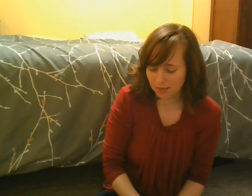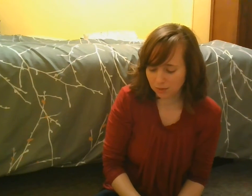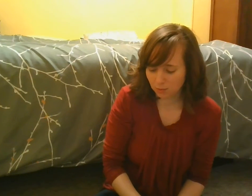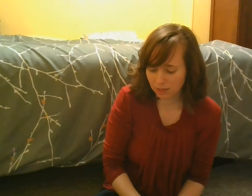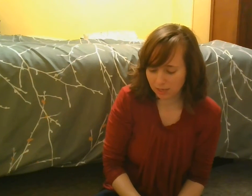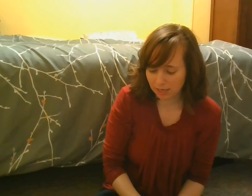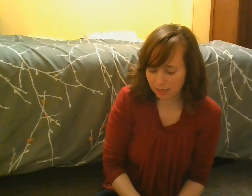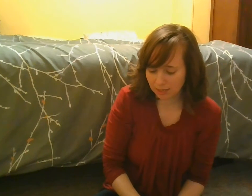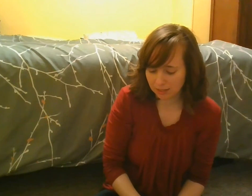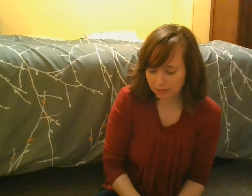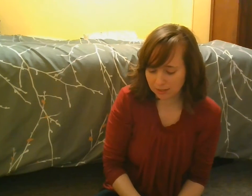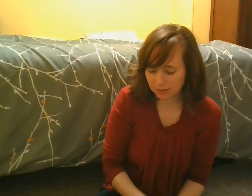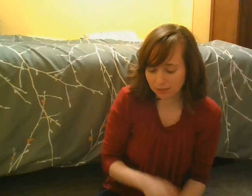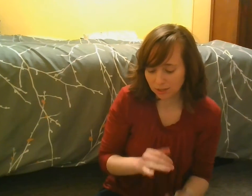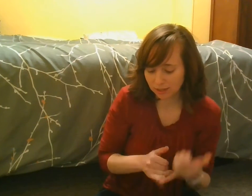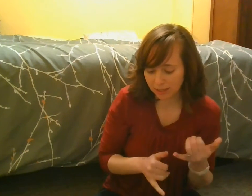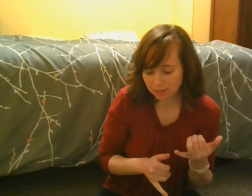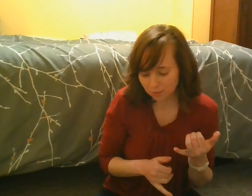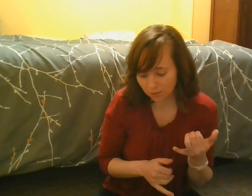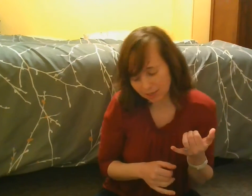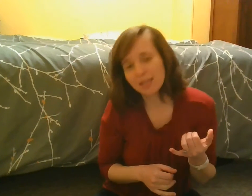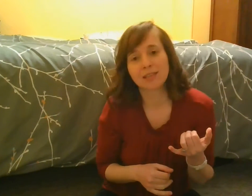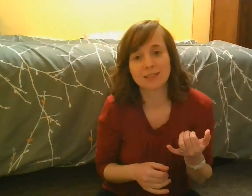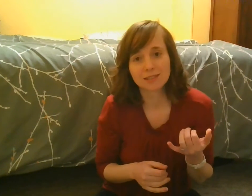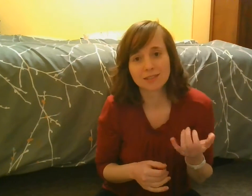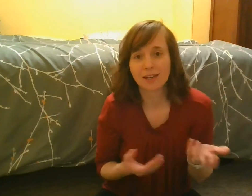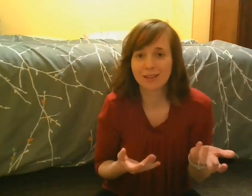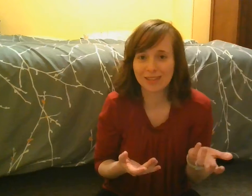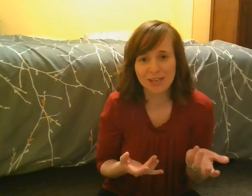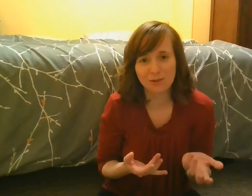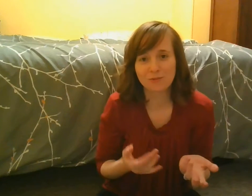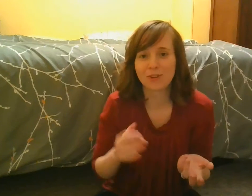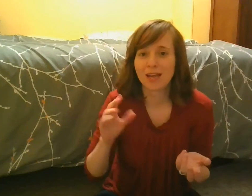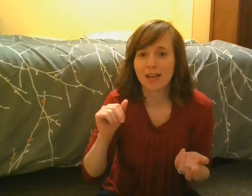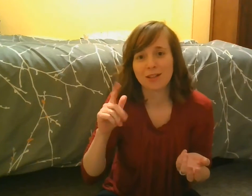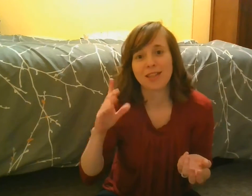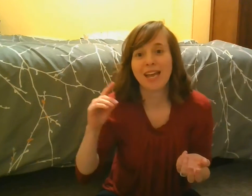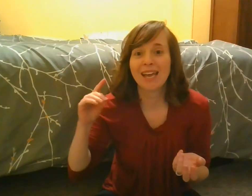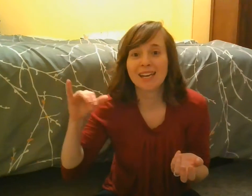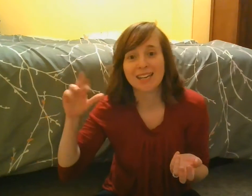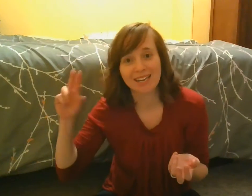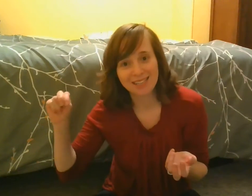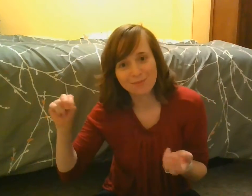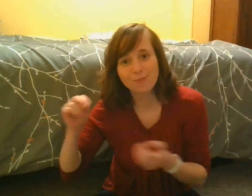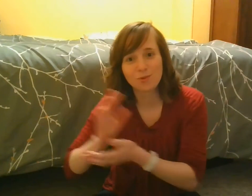Next one is, actually the last one is, I think of Aladdin